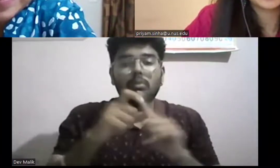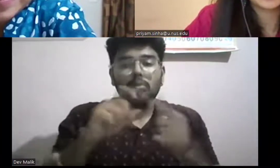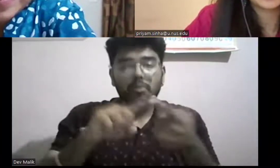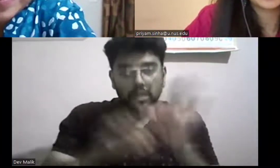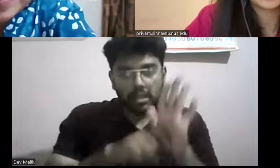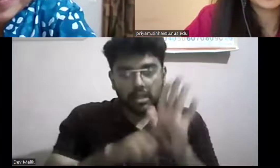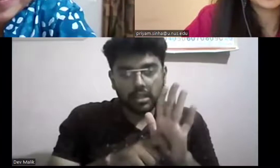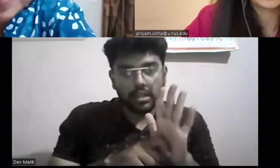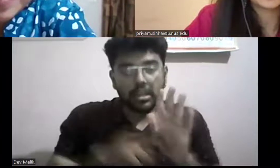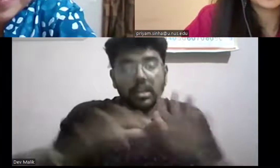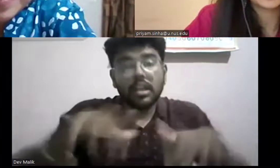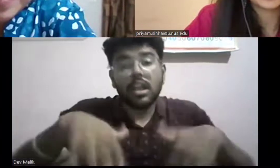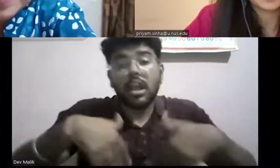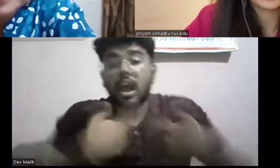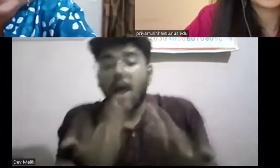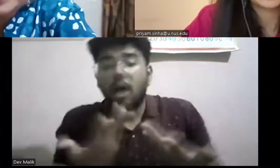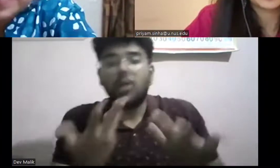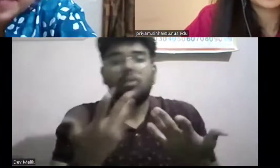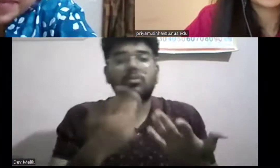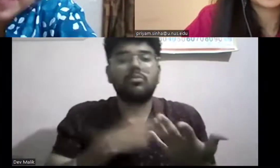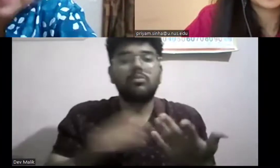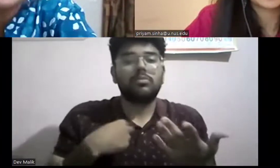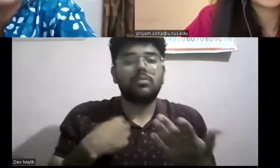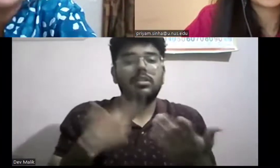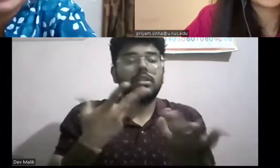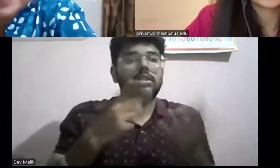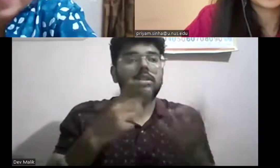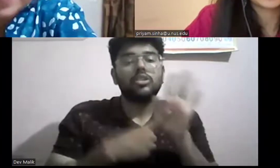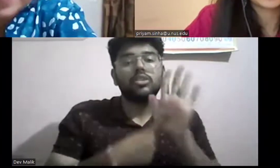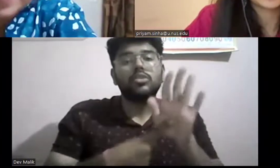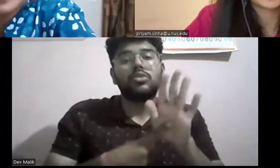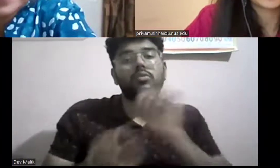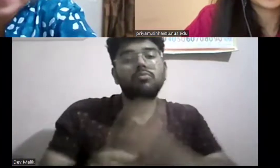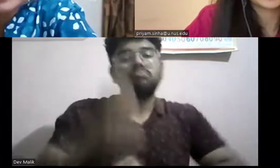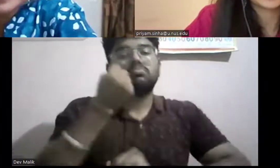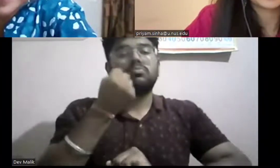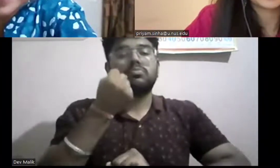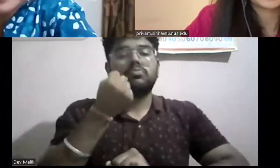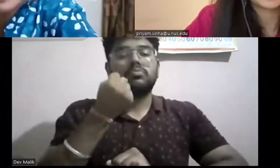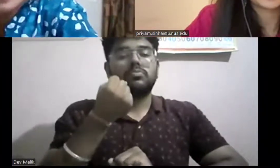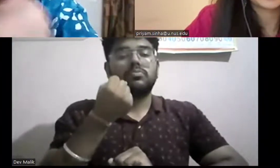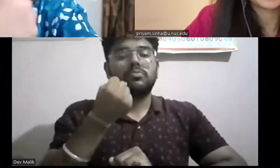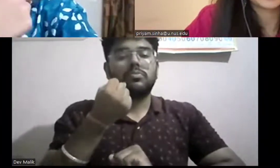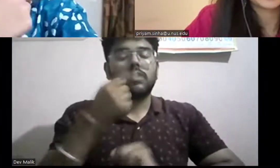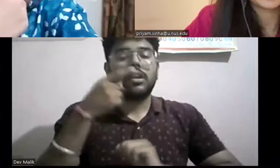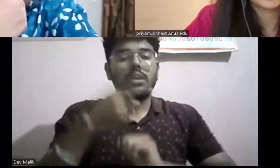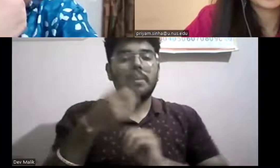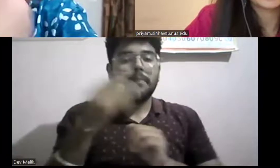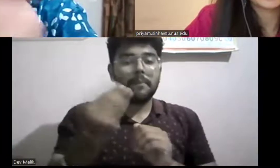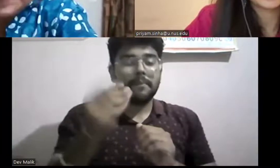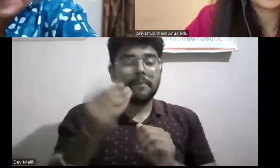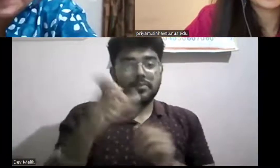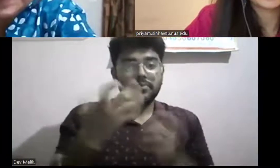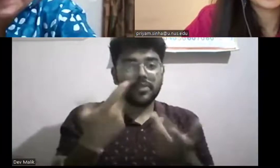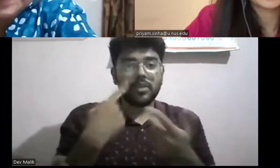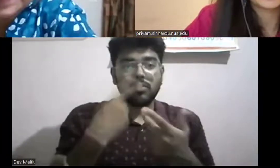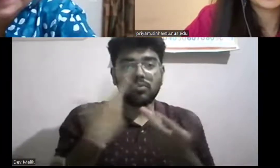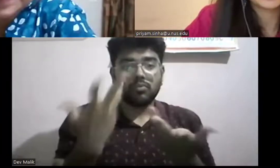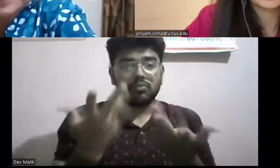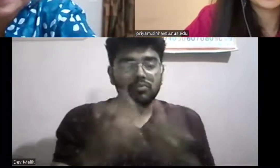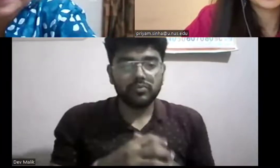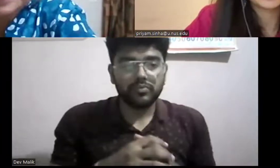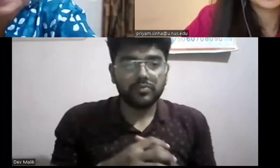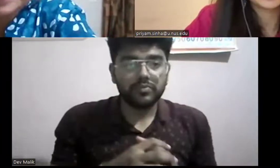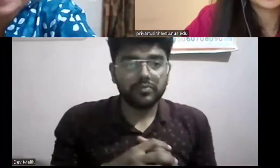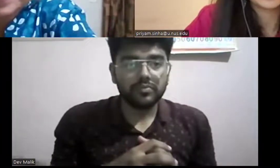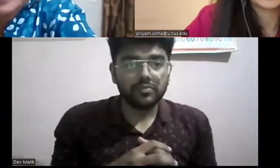that limb as a medal, that he has served in the war, and he is someone who is a veteran now. And